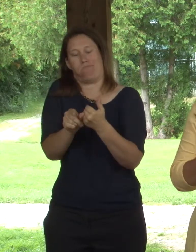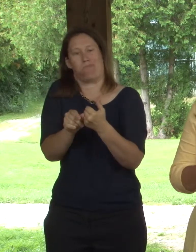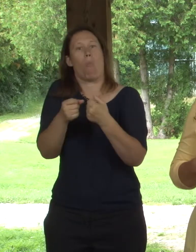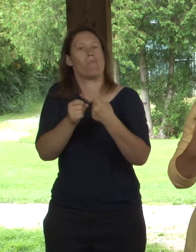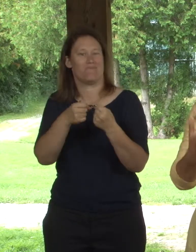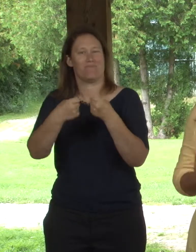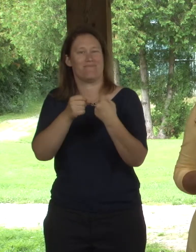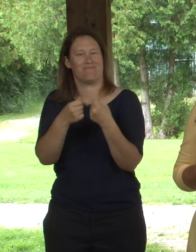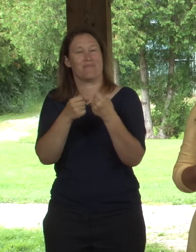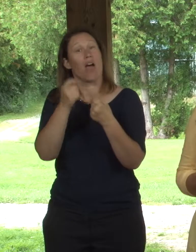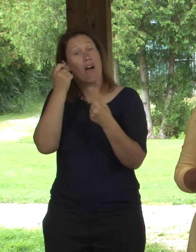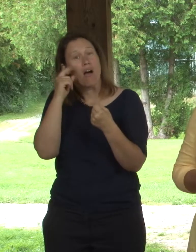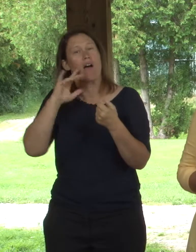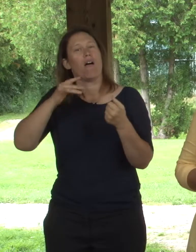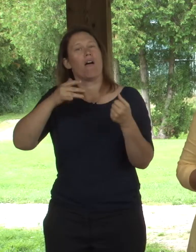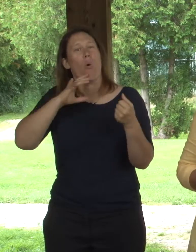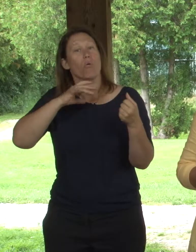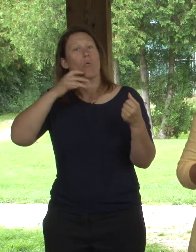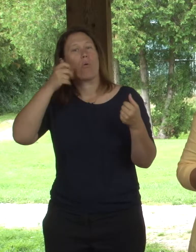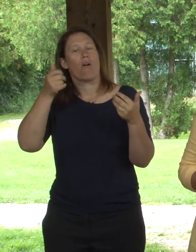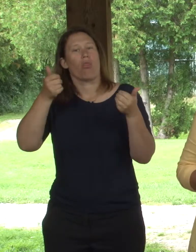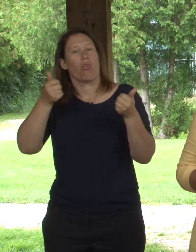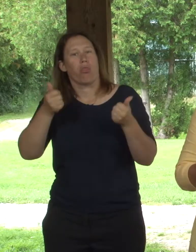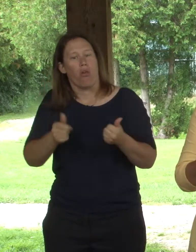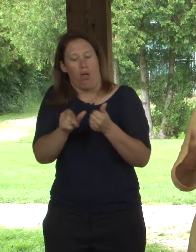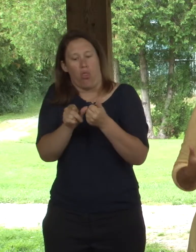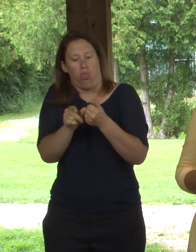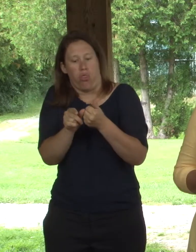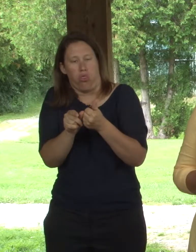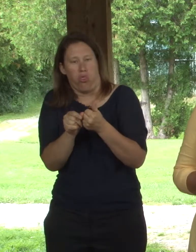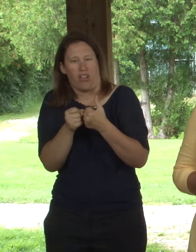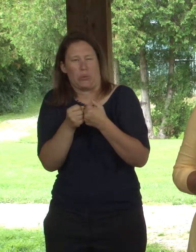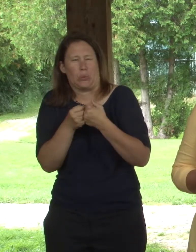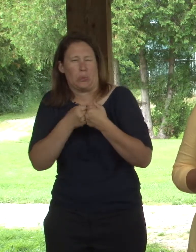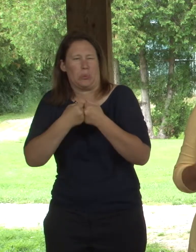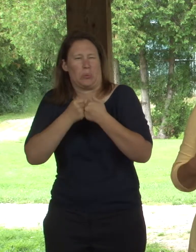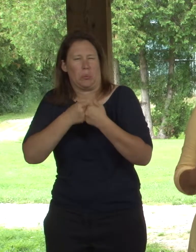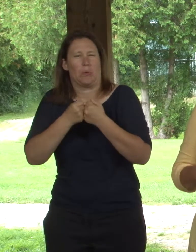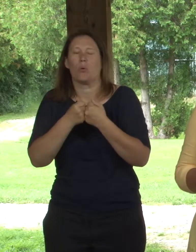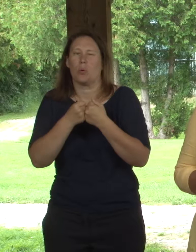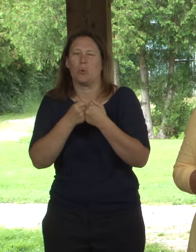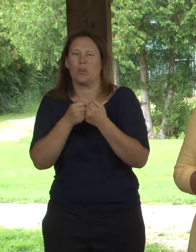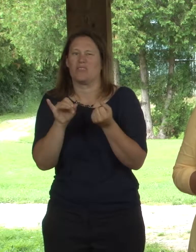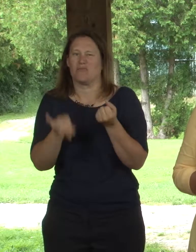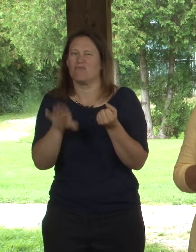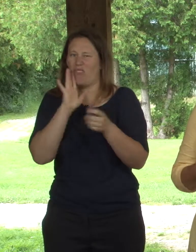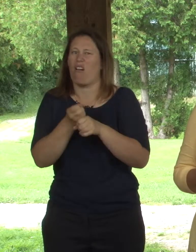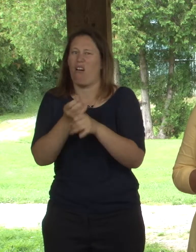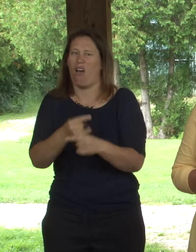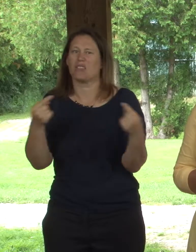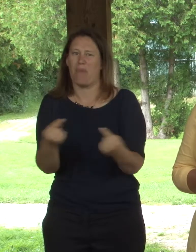between the bone. So again, people may experience things like pain. Pain is not a normal feeling that we should be